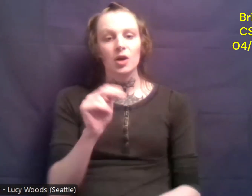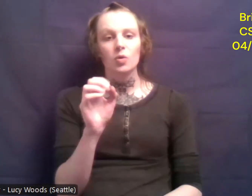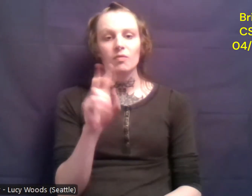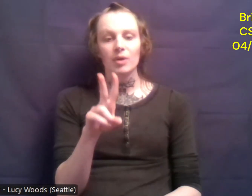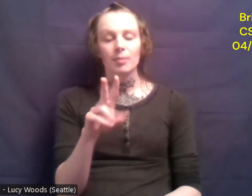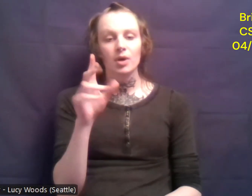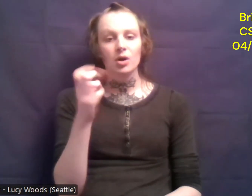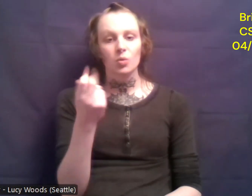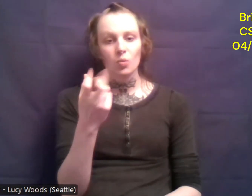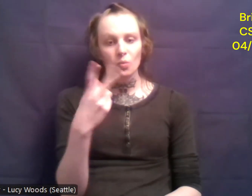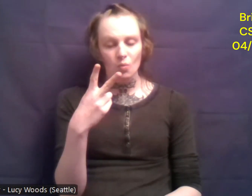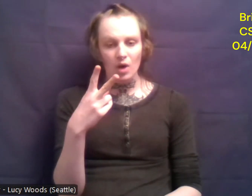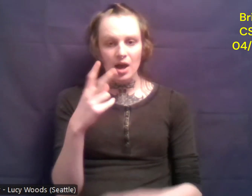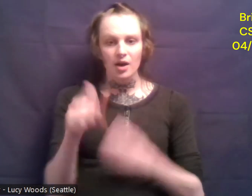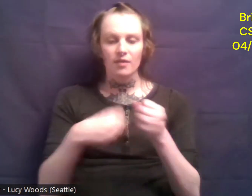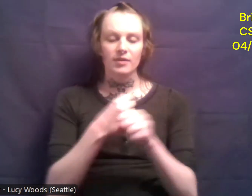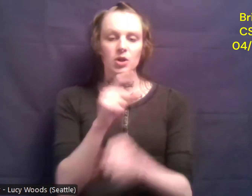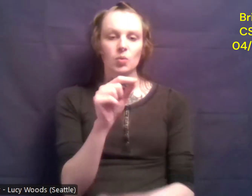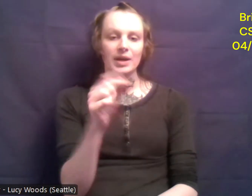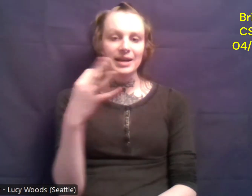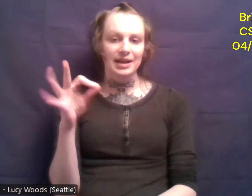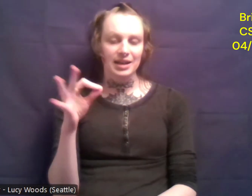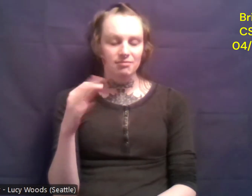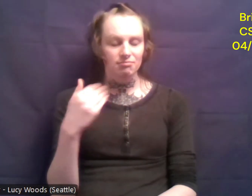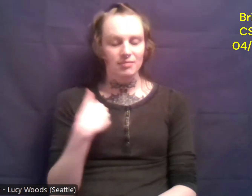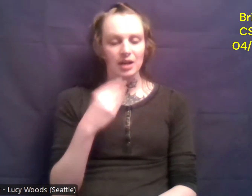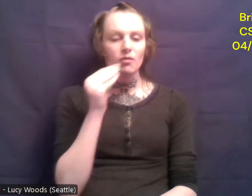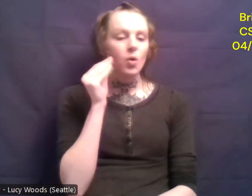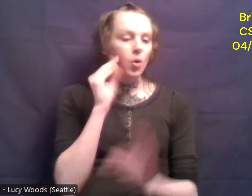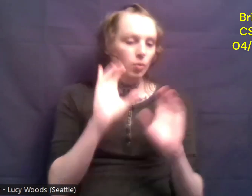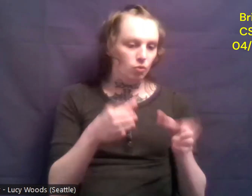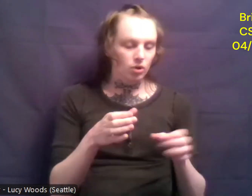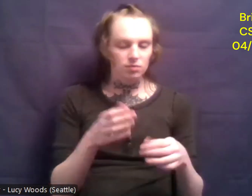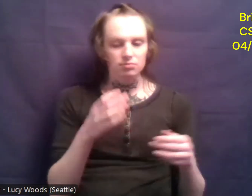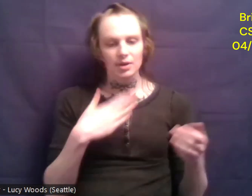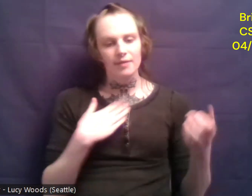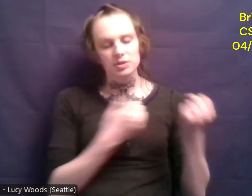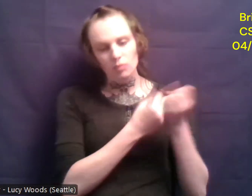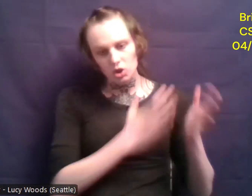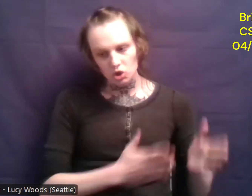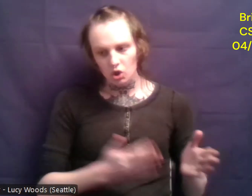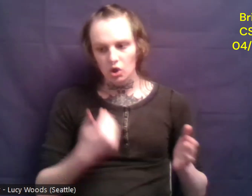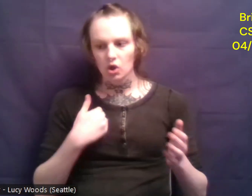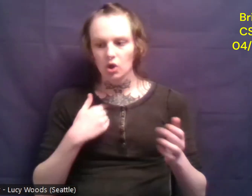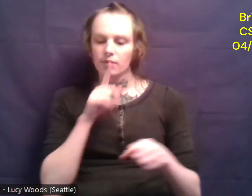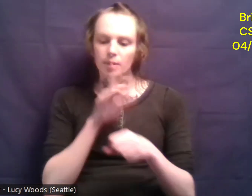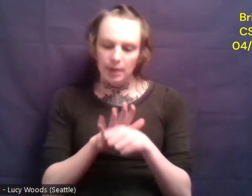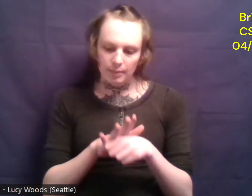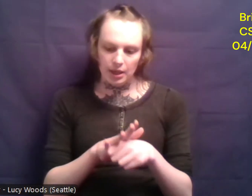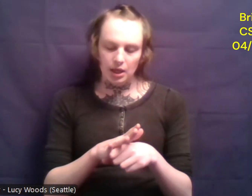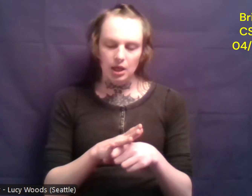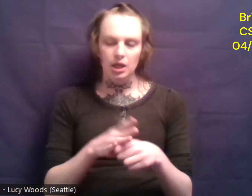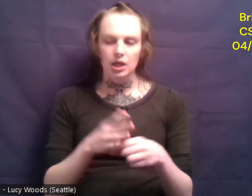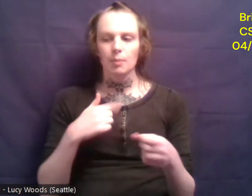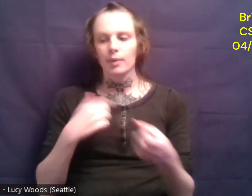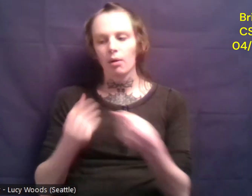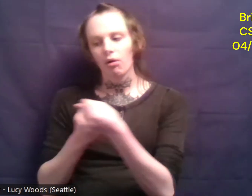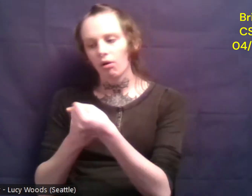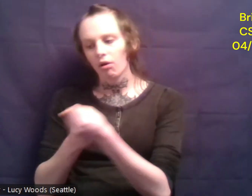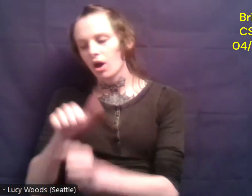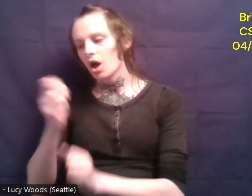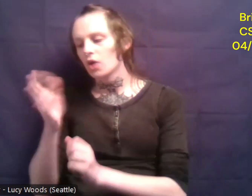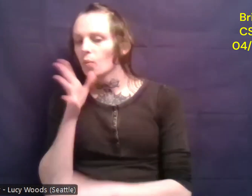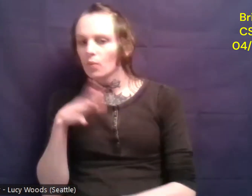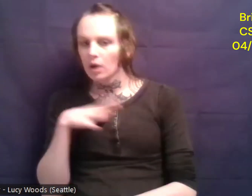a sponsor, a commitment. I also have a service sponsor. I sponsor other women. I have been through the